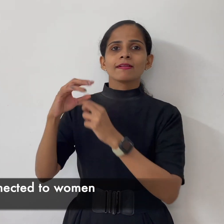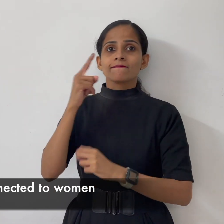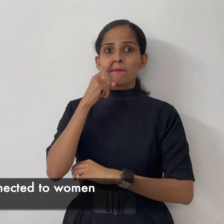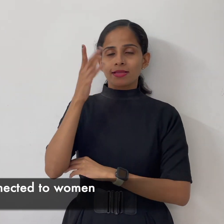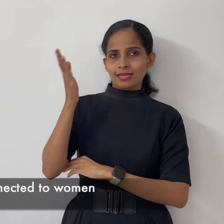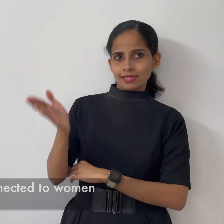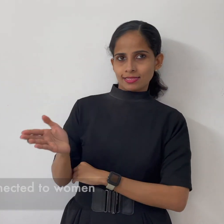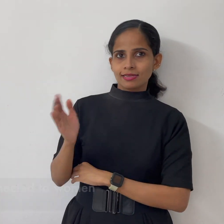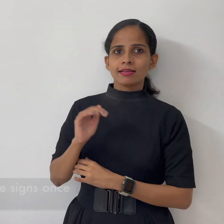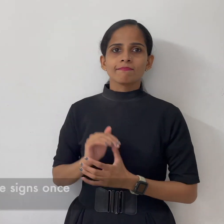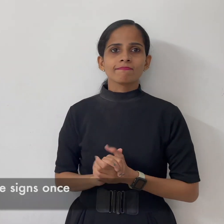signs once.